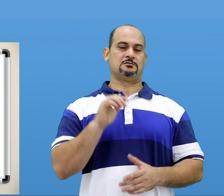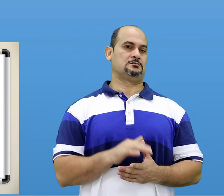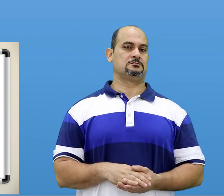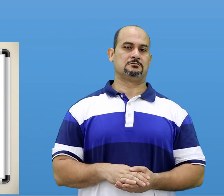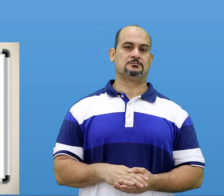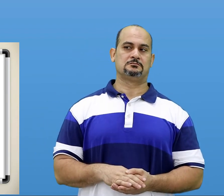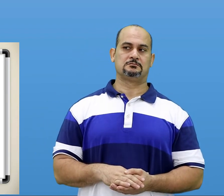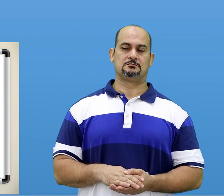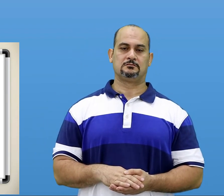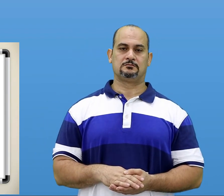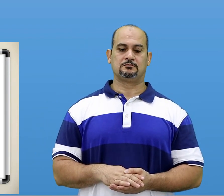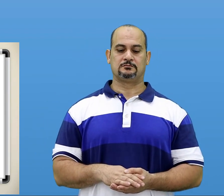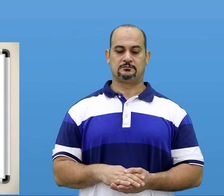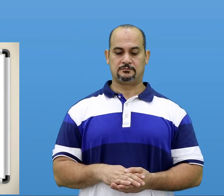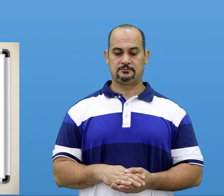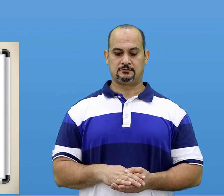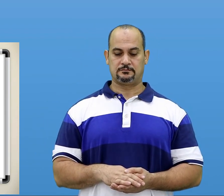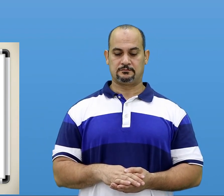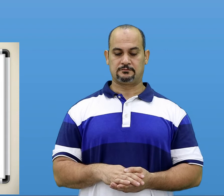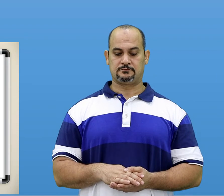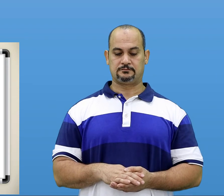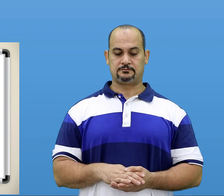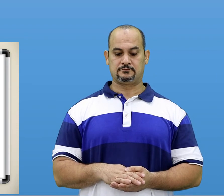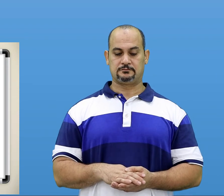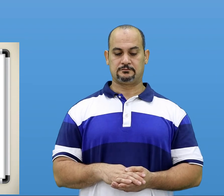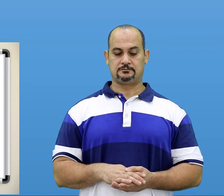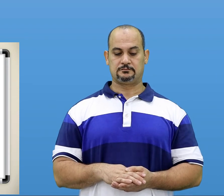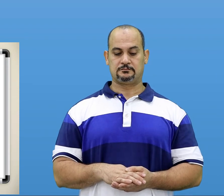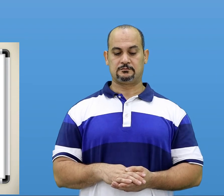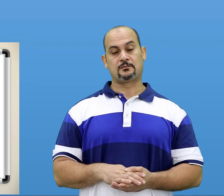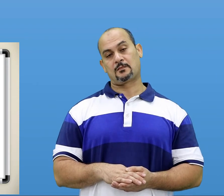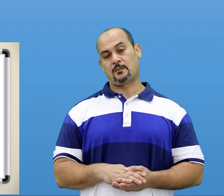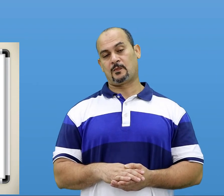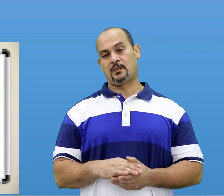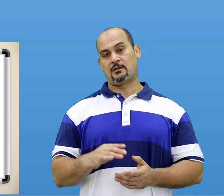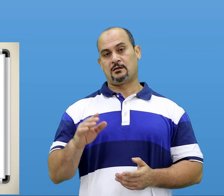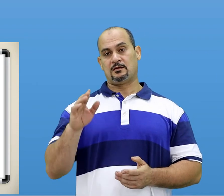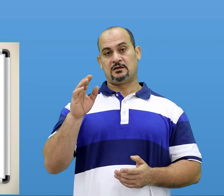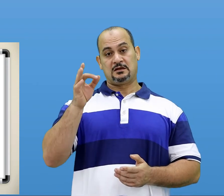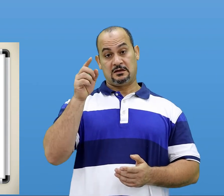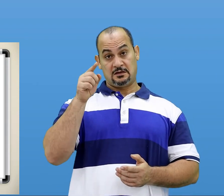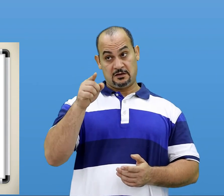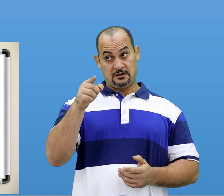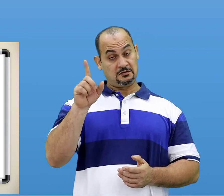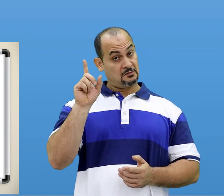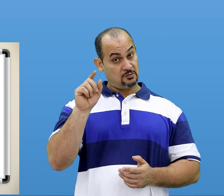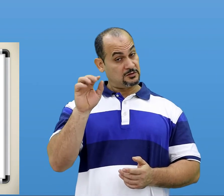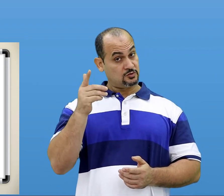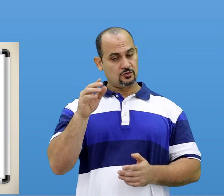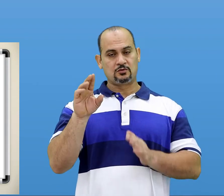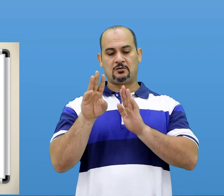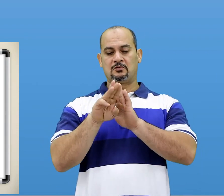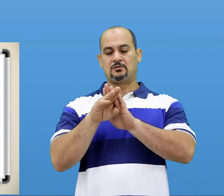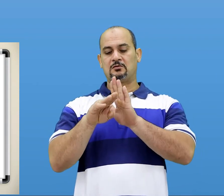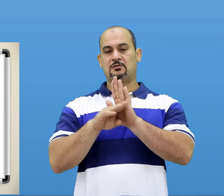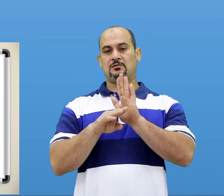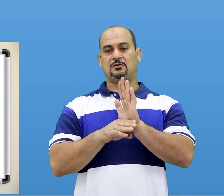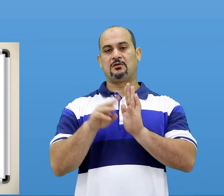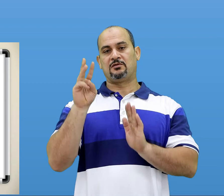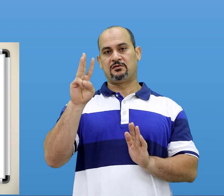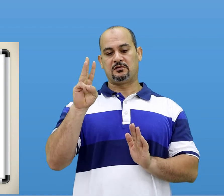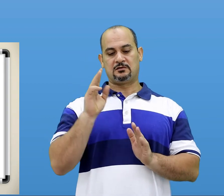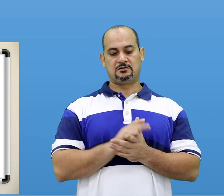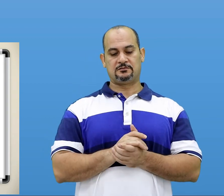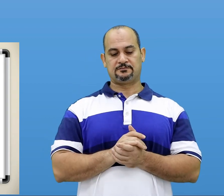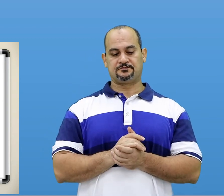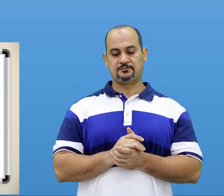paragraph, then you will make sure, or let's say you will get a good grade. For the last